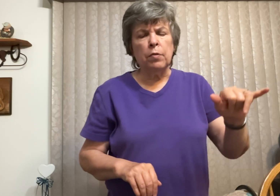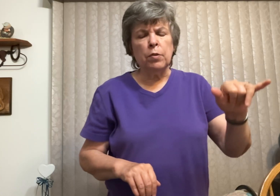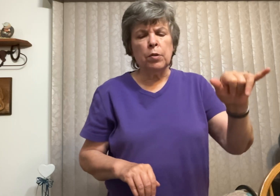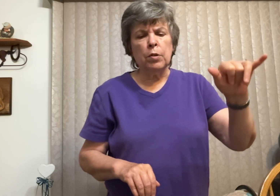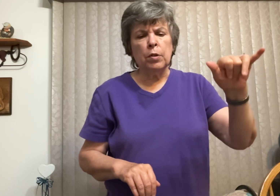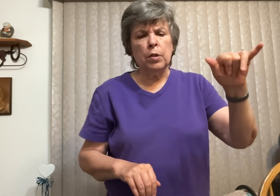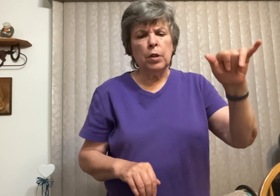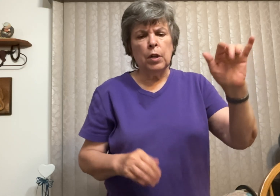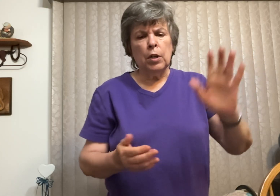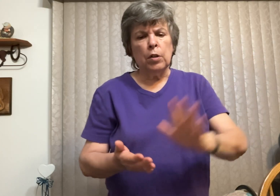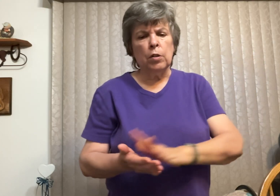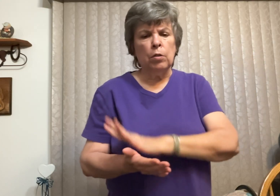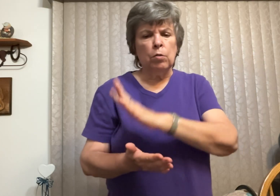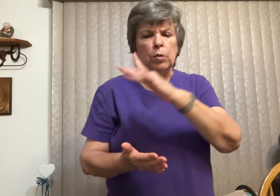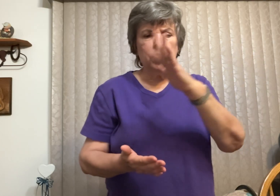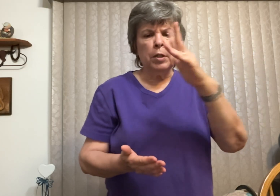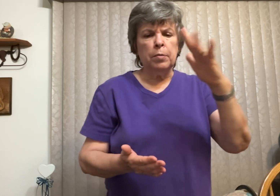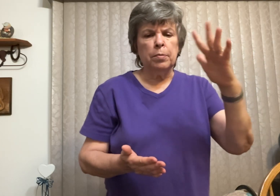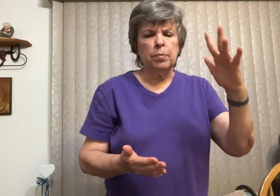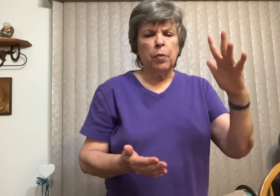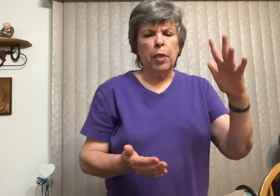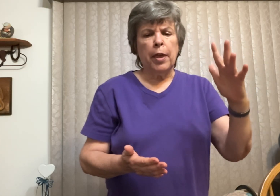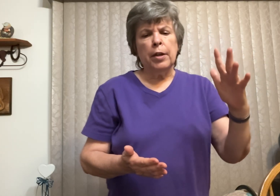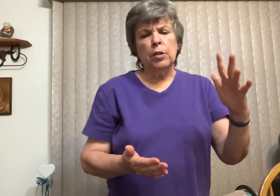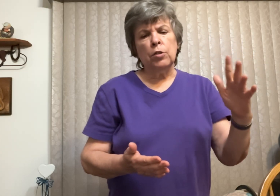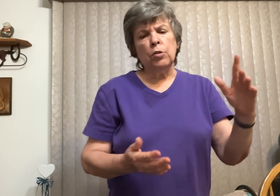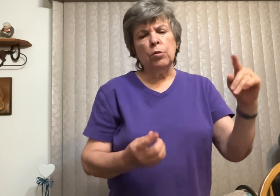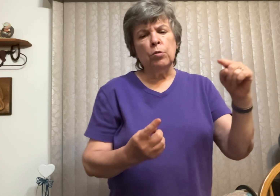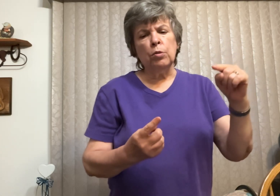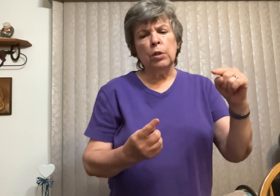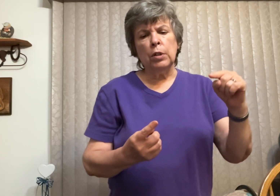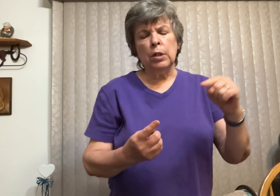forever glory. To,